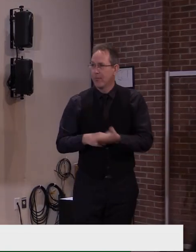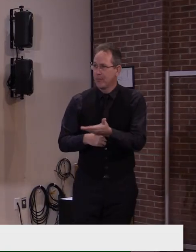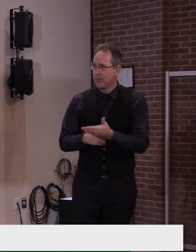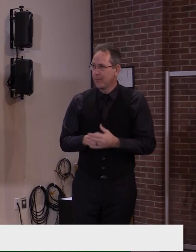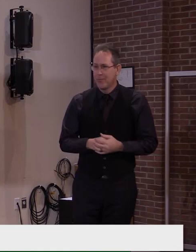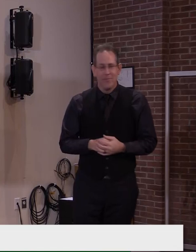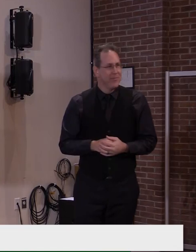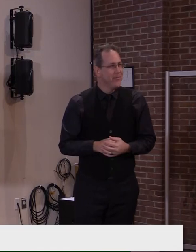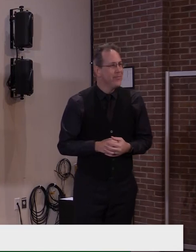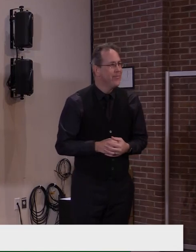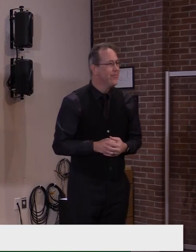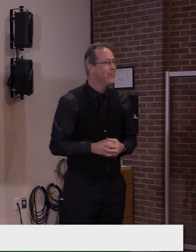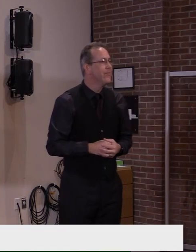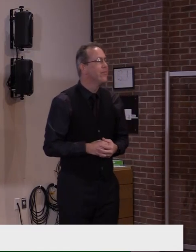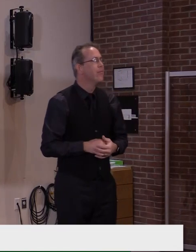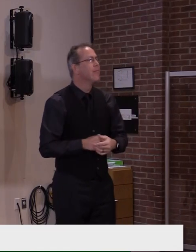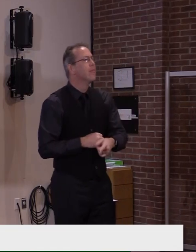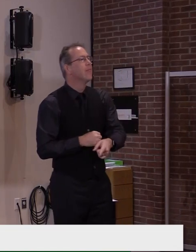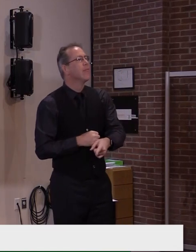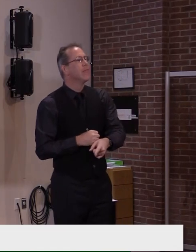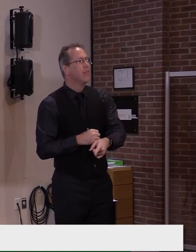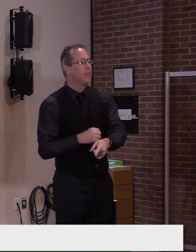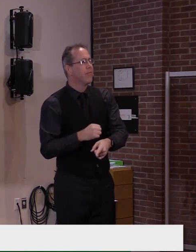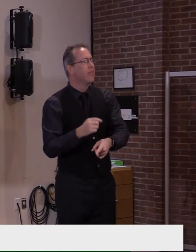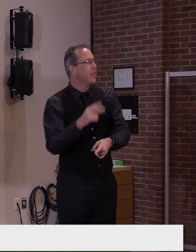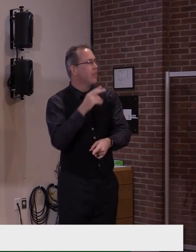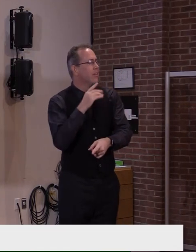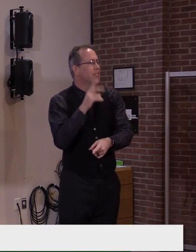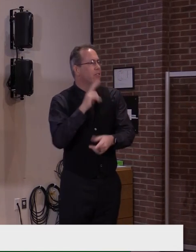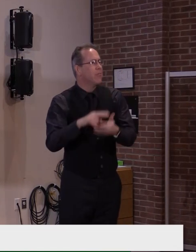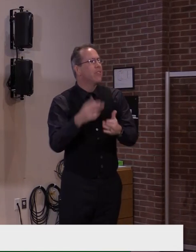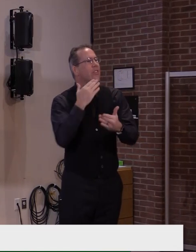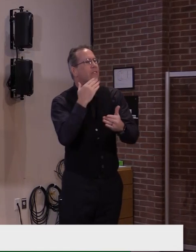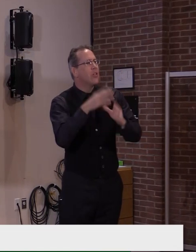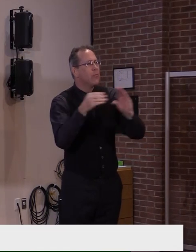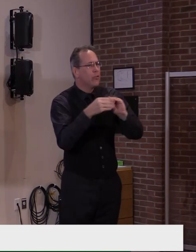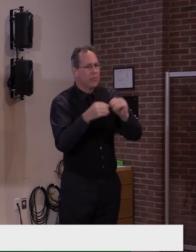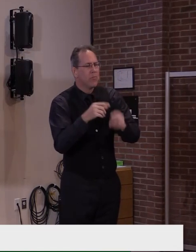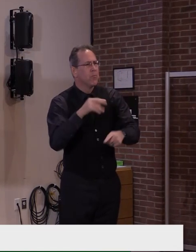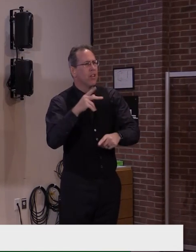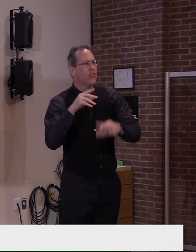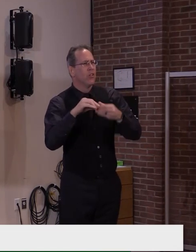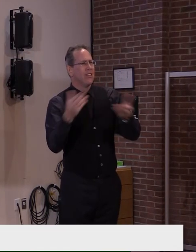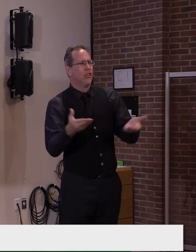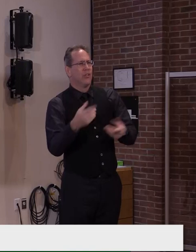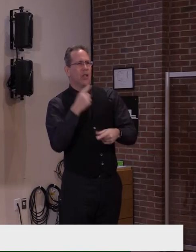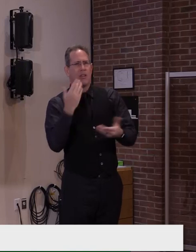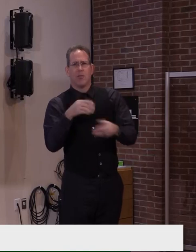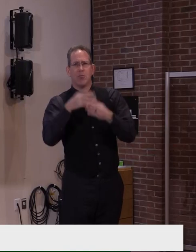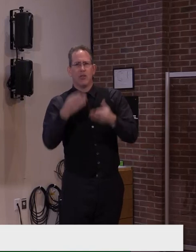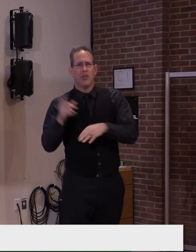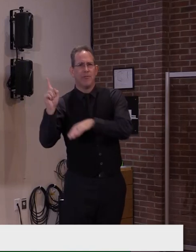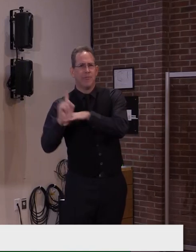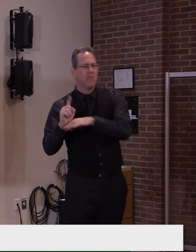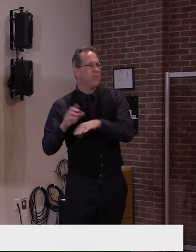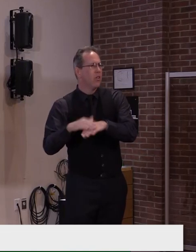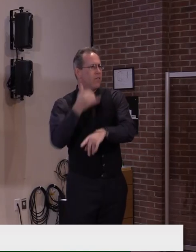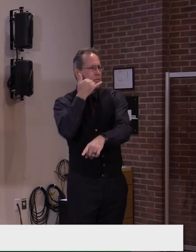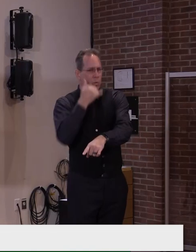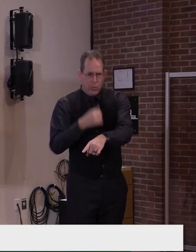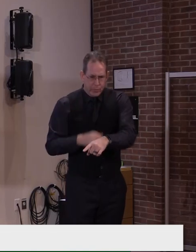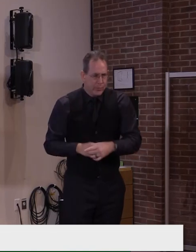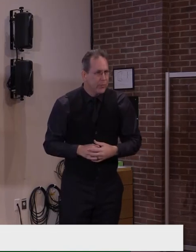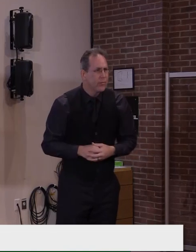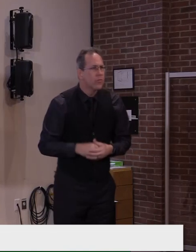Thank you very much, Governor, and good afternoon, everybody. Starting today with an overview on what's happening on the national scene, I